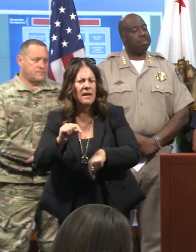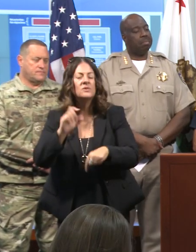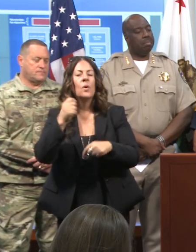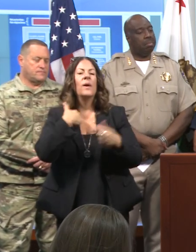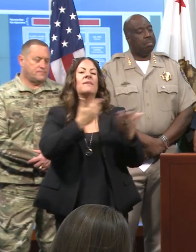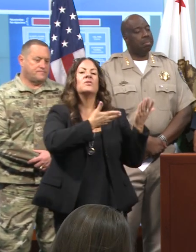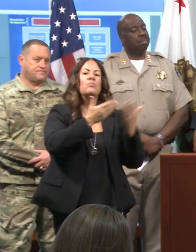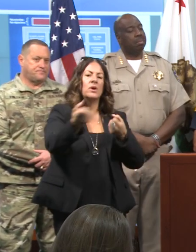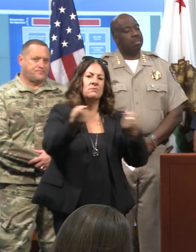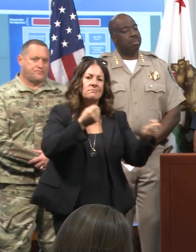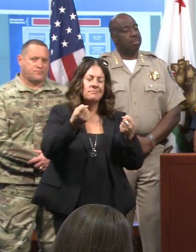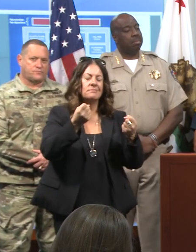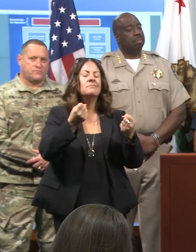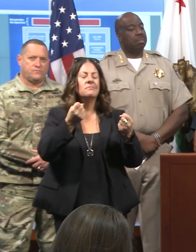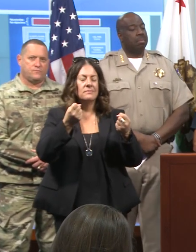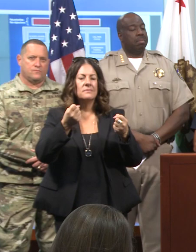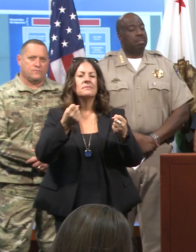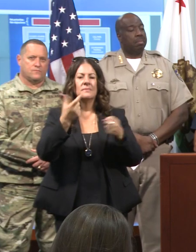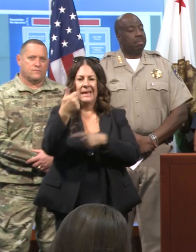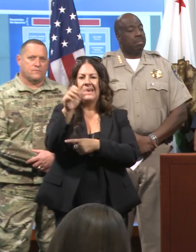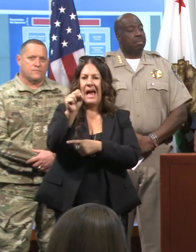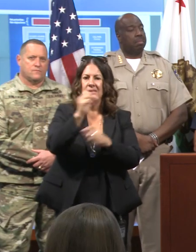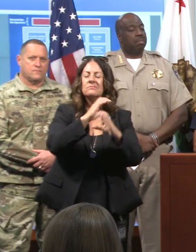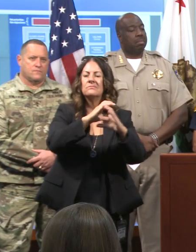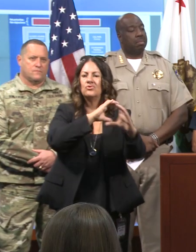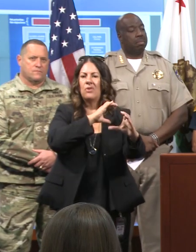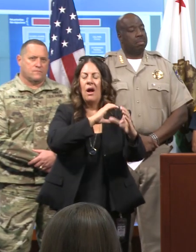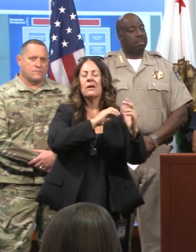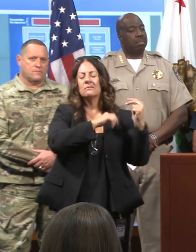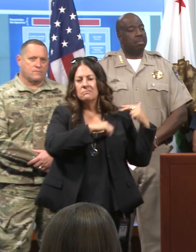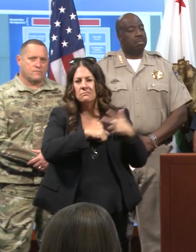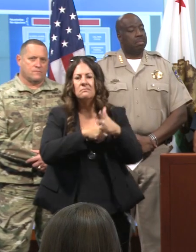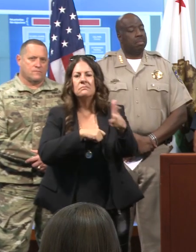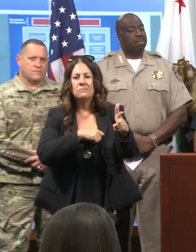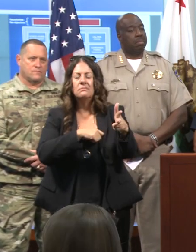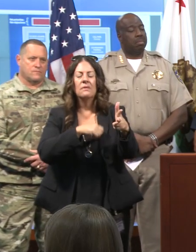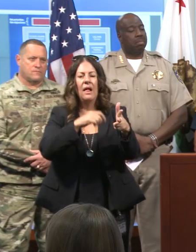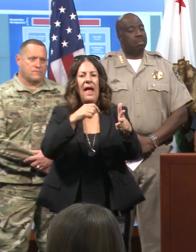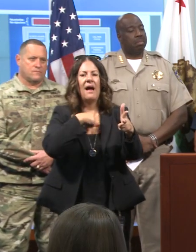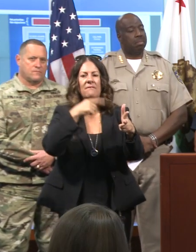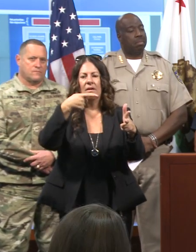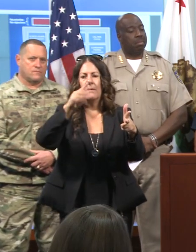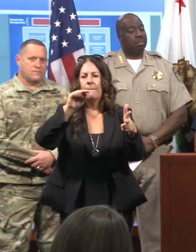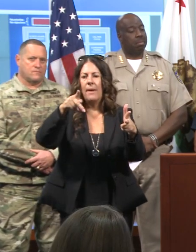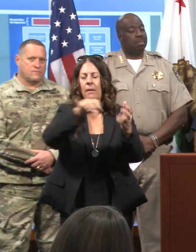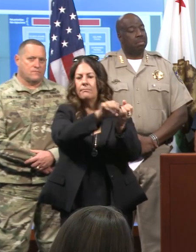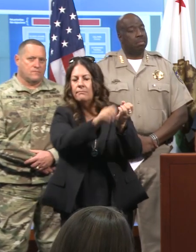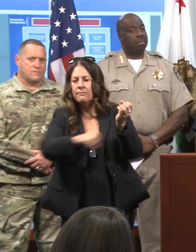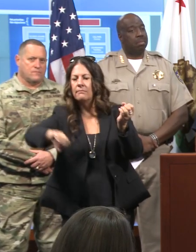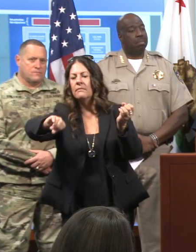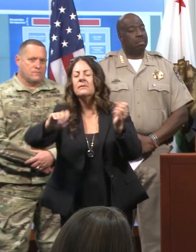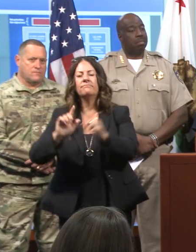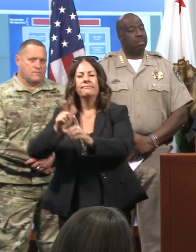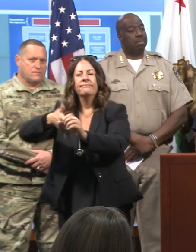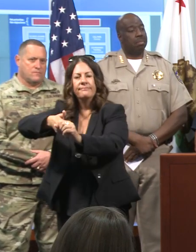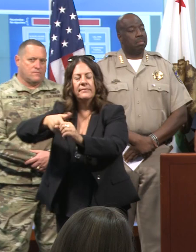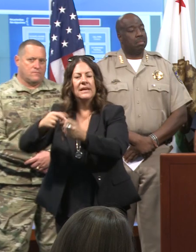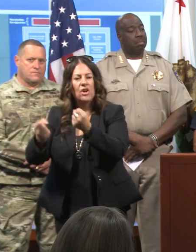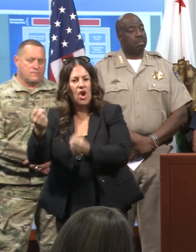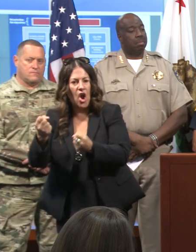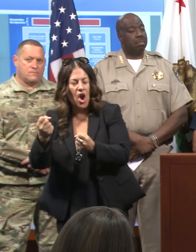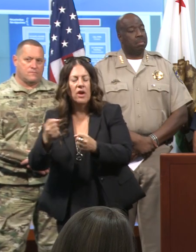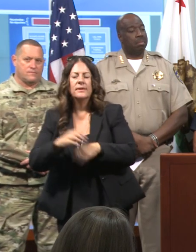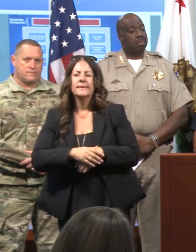trucks and actually being able to gas vehicles right out of the fuel trucks so that it doesn't require power. Where we can, we're